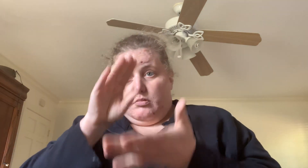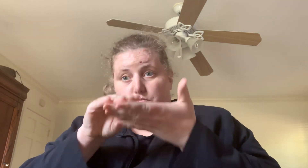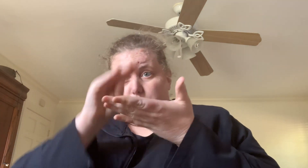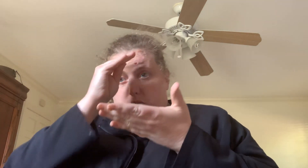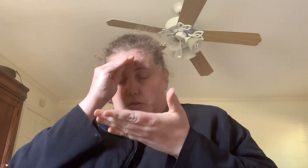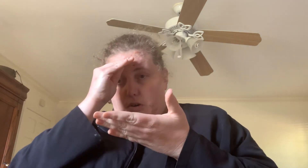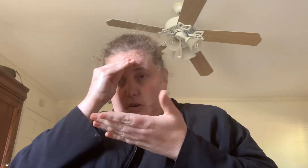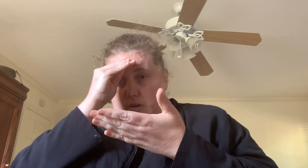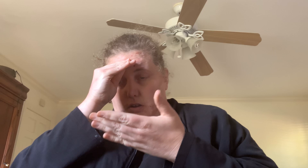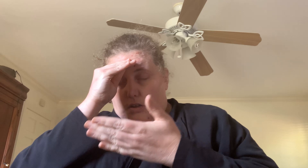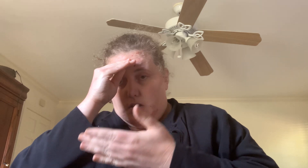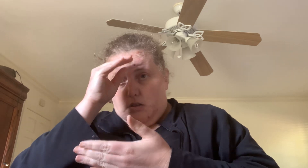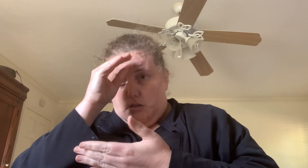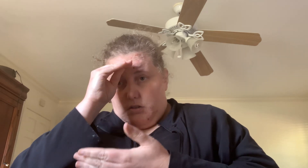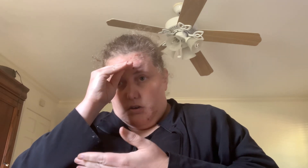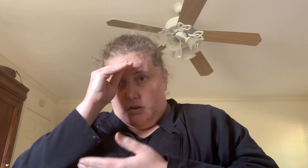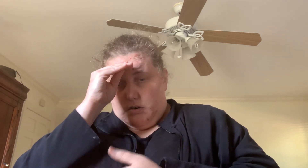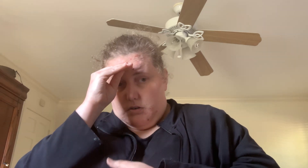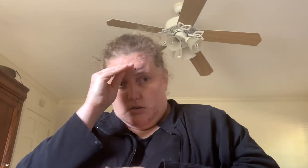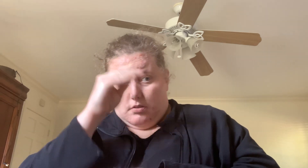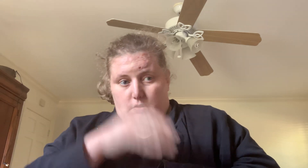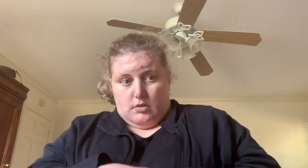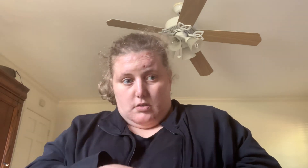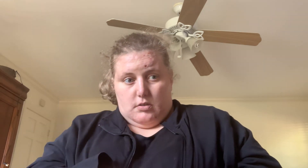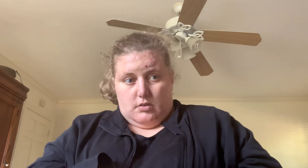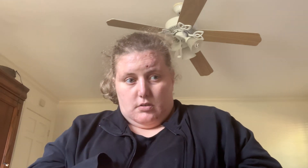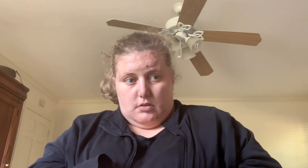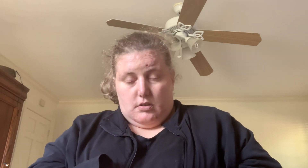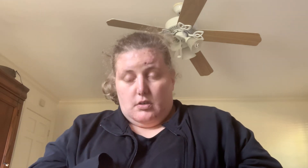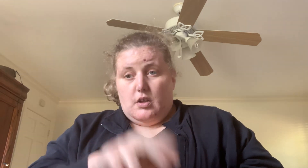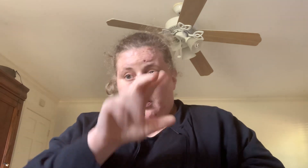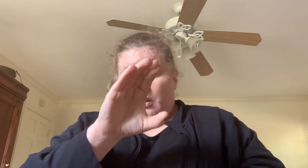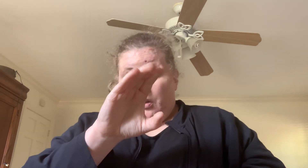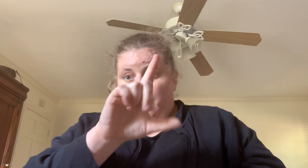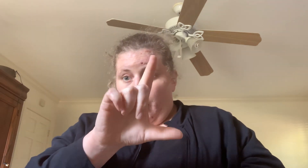chlorine is 35, and